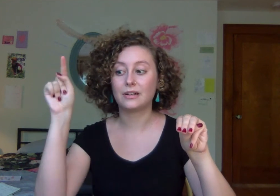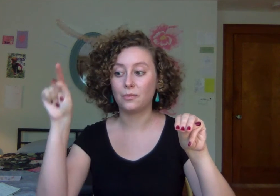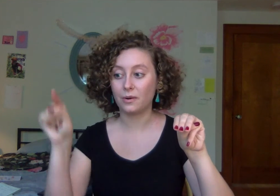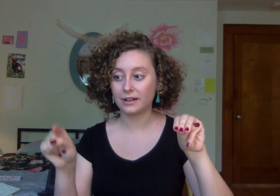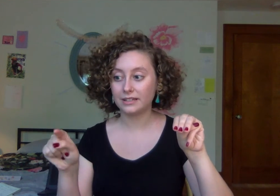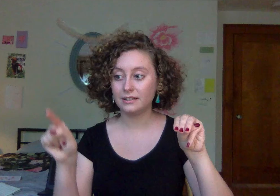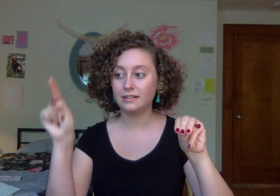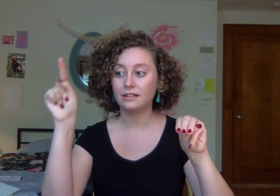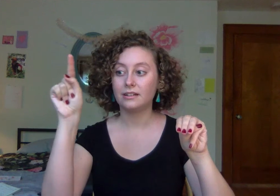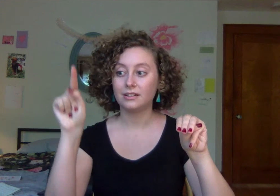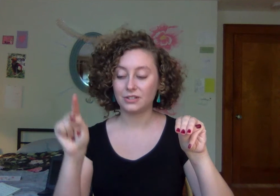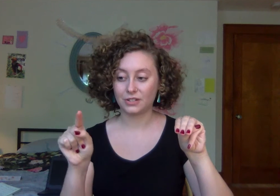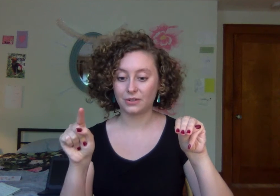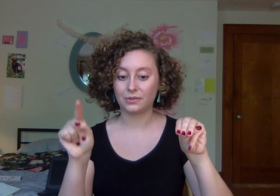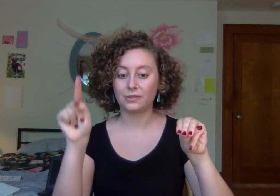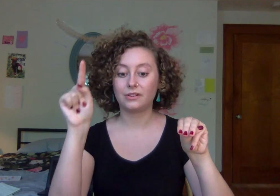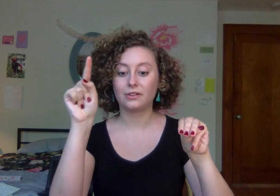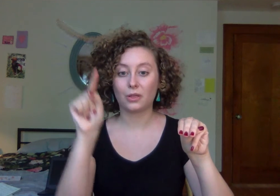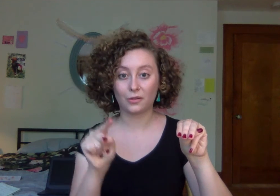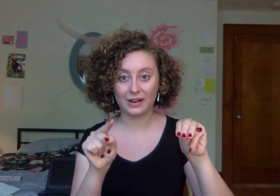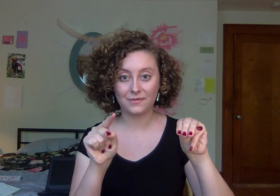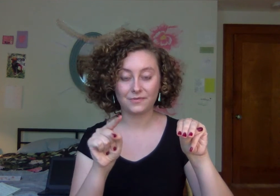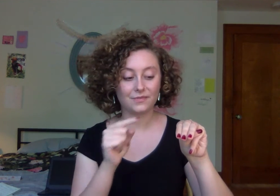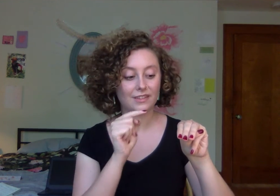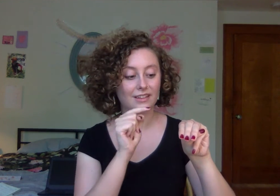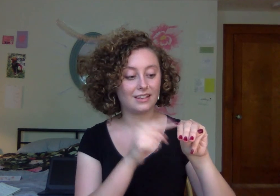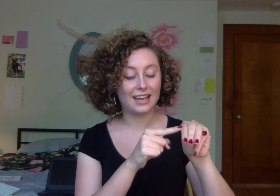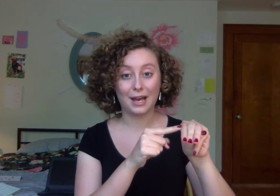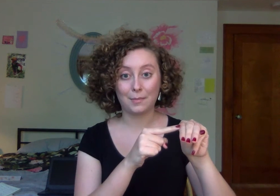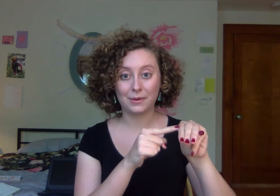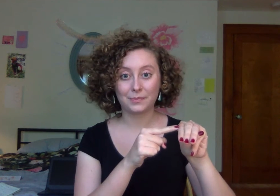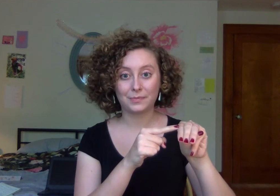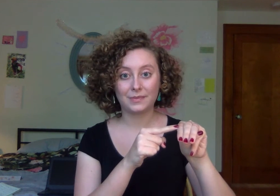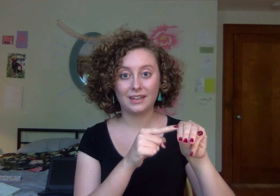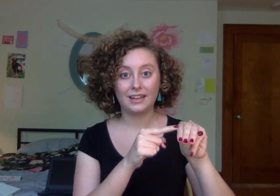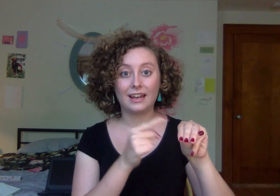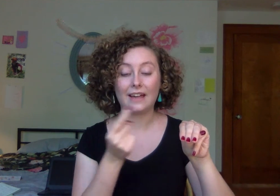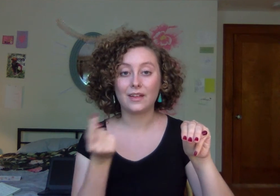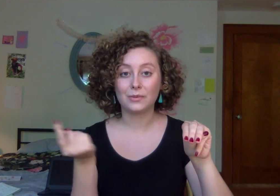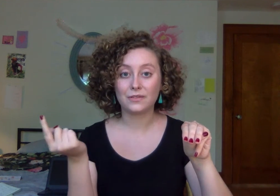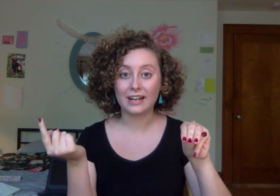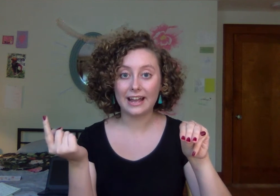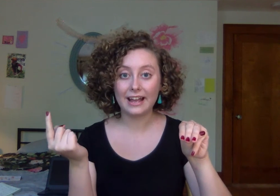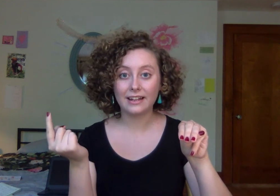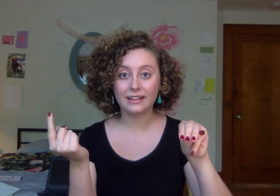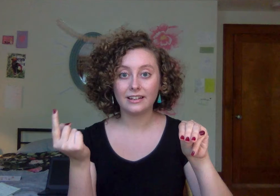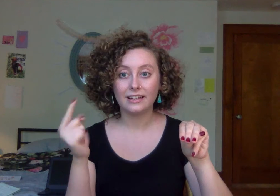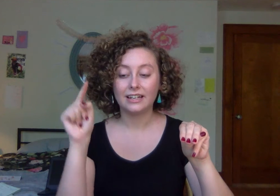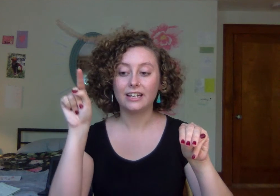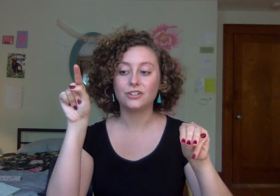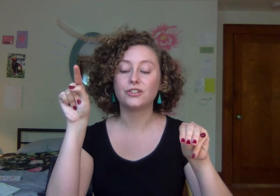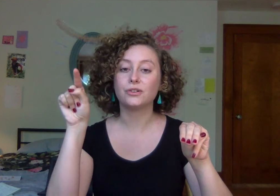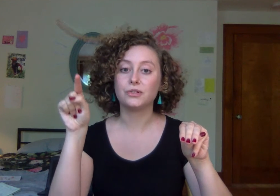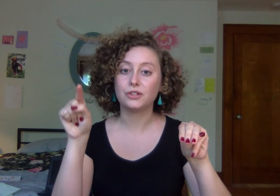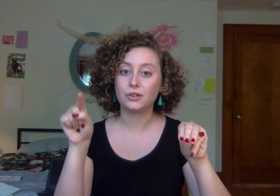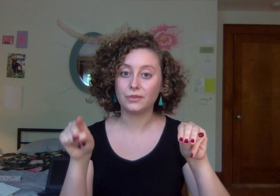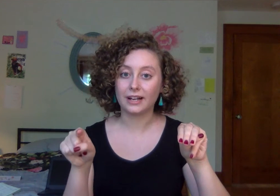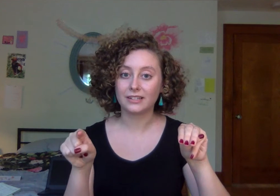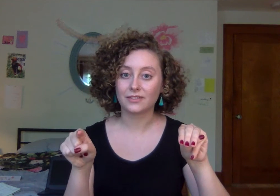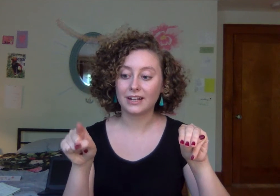1, 2, 3, M. And then when you write an N, it's just those two lines, right?